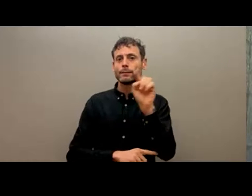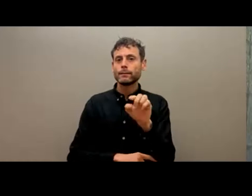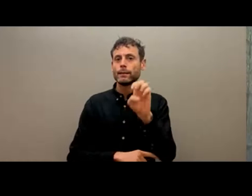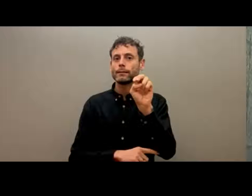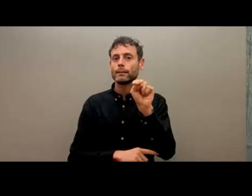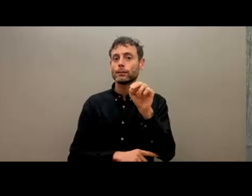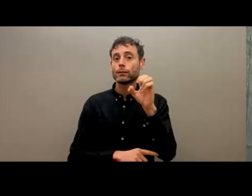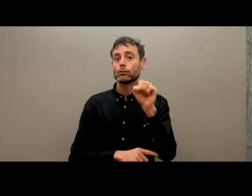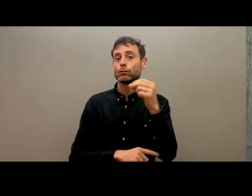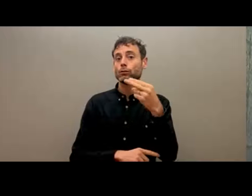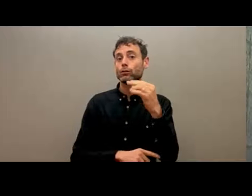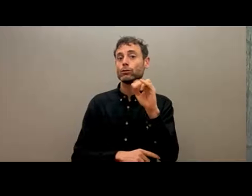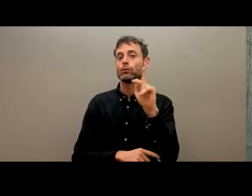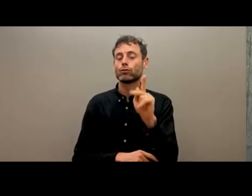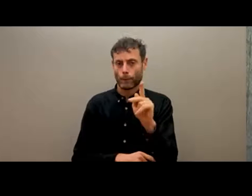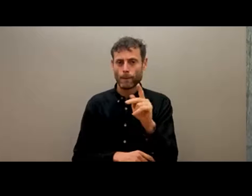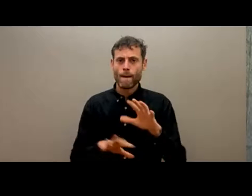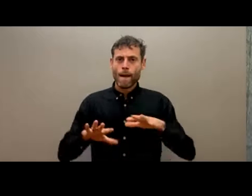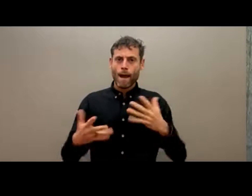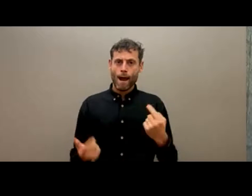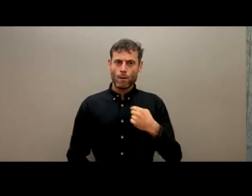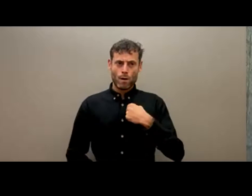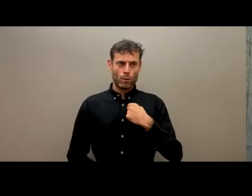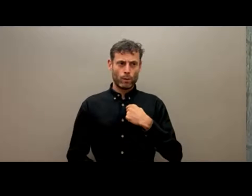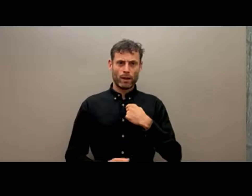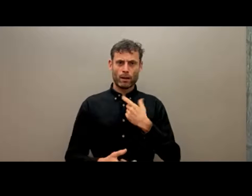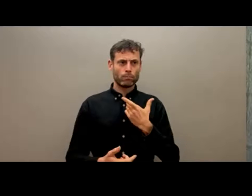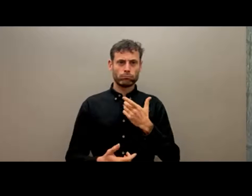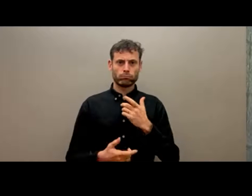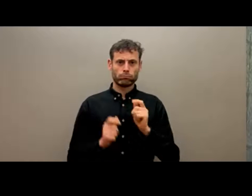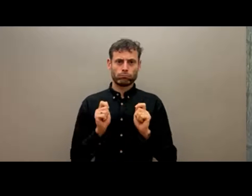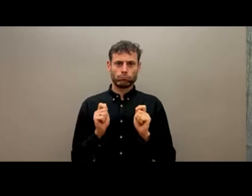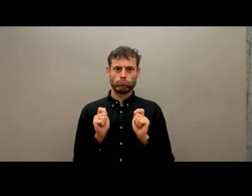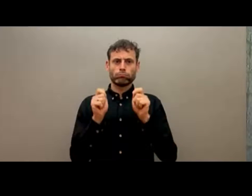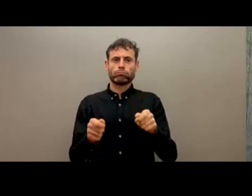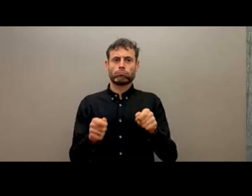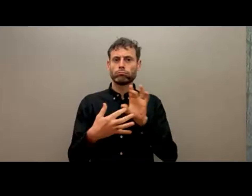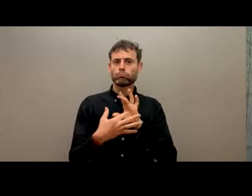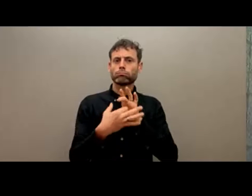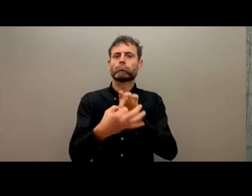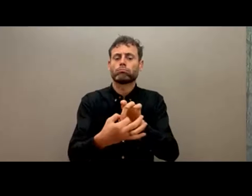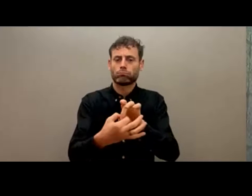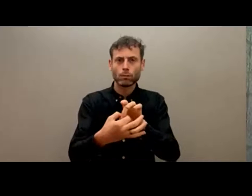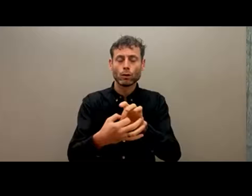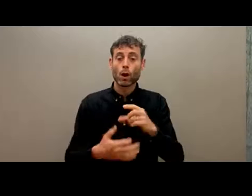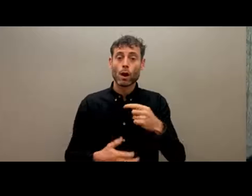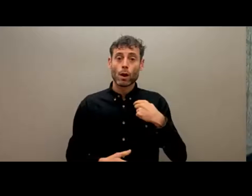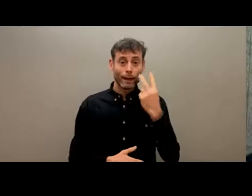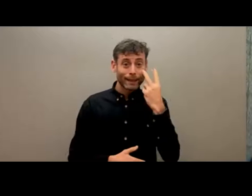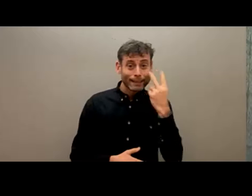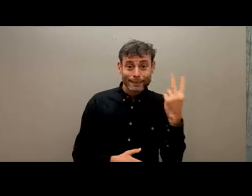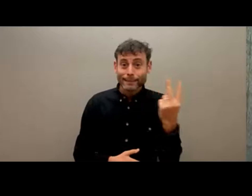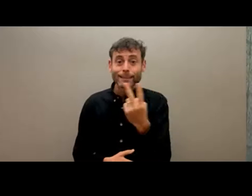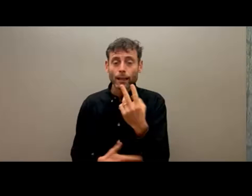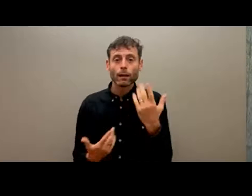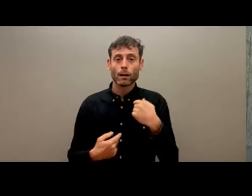of ourselves with the wider world. And so we've seen some of the Irish agencies in the Code of Good Practice develop local volunteering here